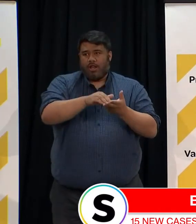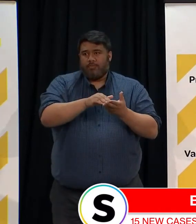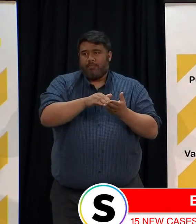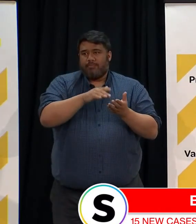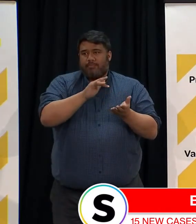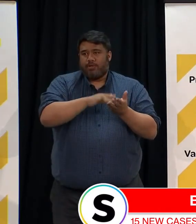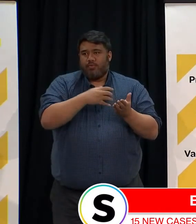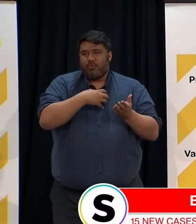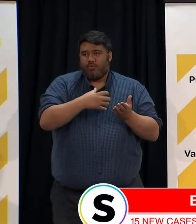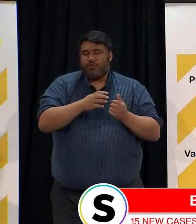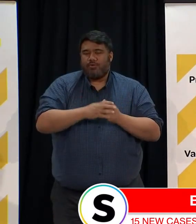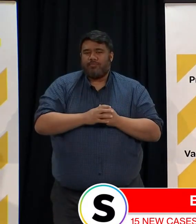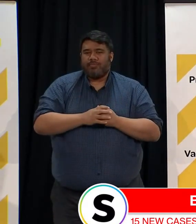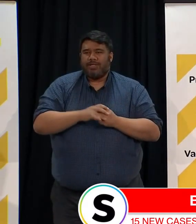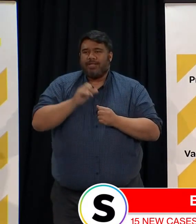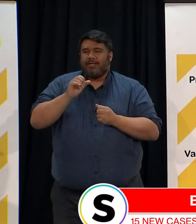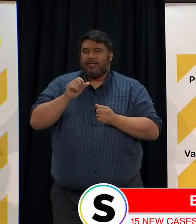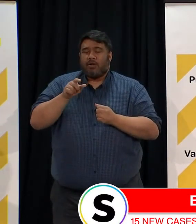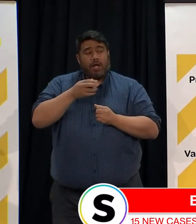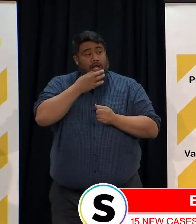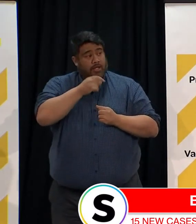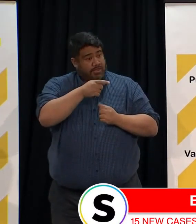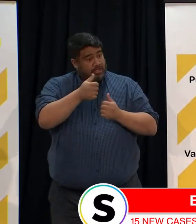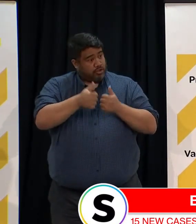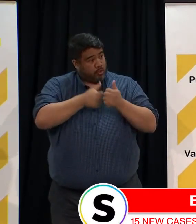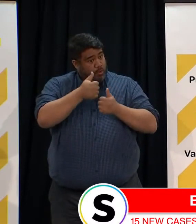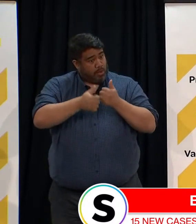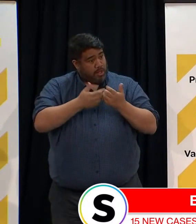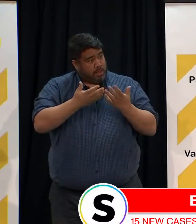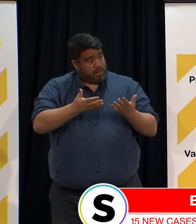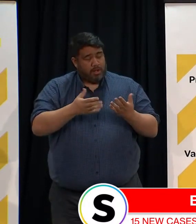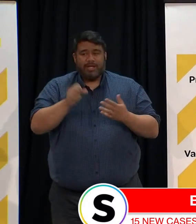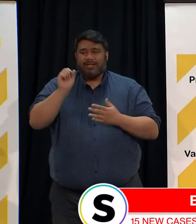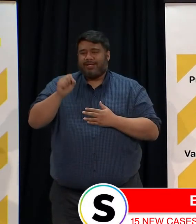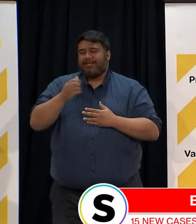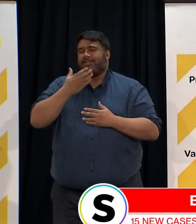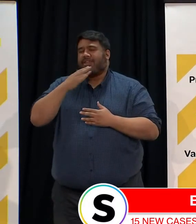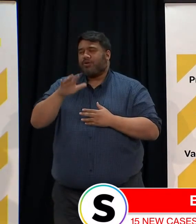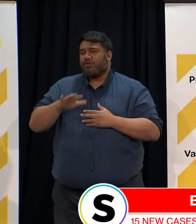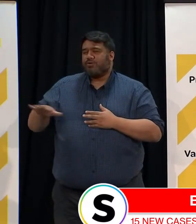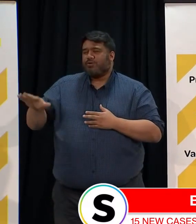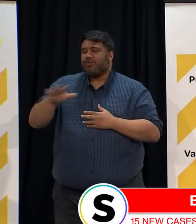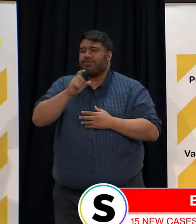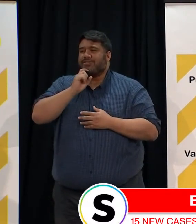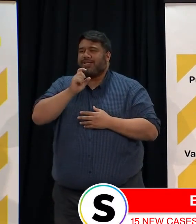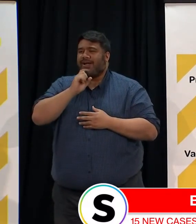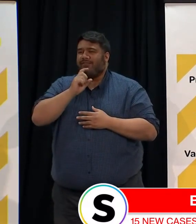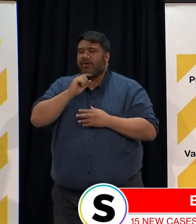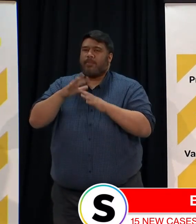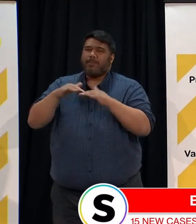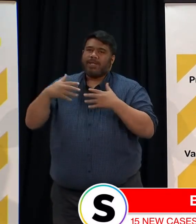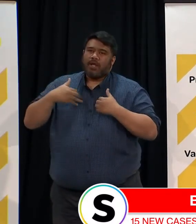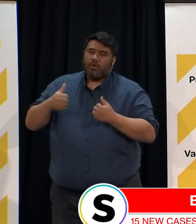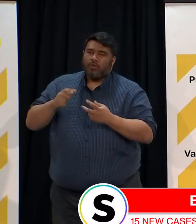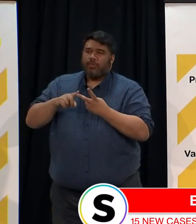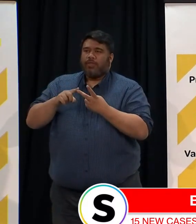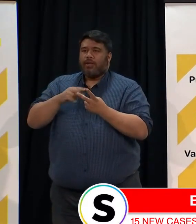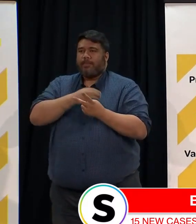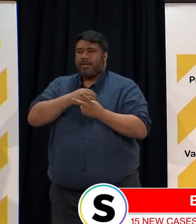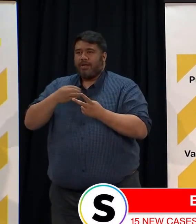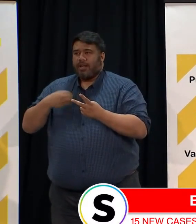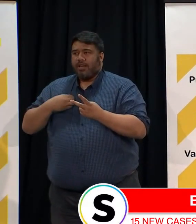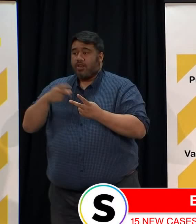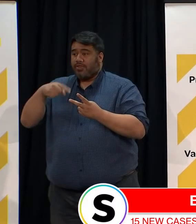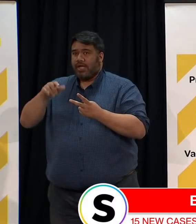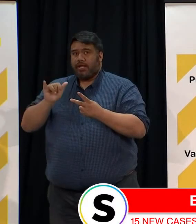the DHBs around the country for providing not just clinical staff to support the DHBs, but also public health staff to support Auckland